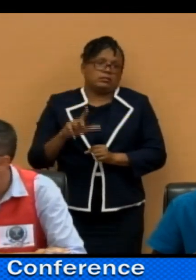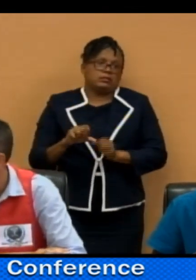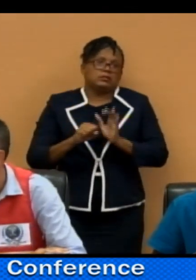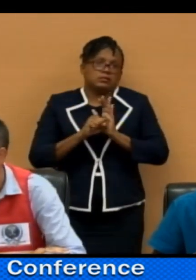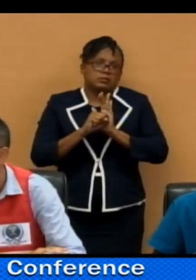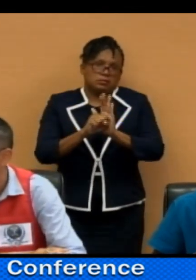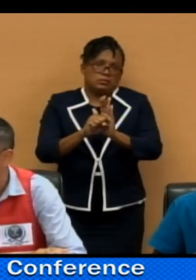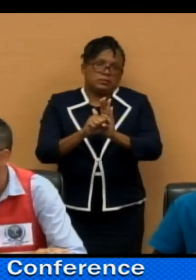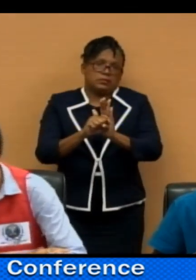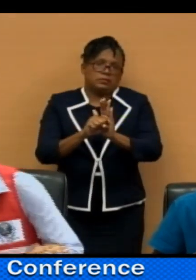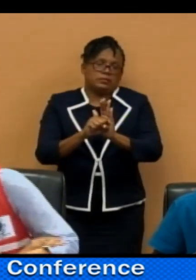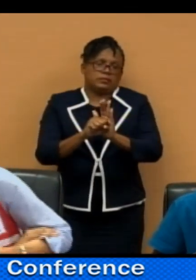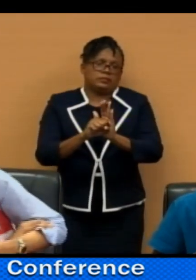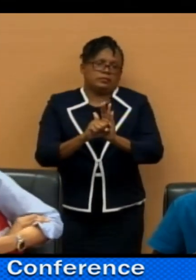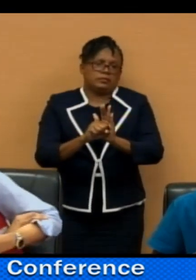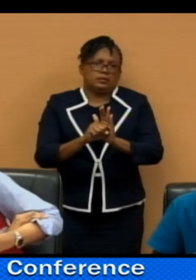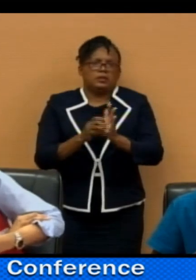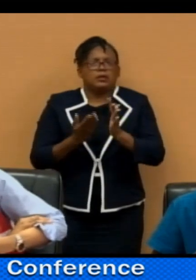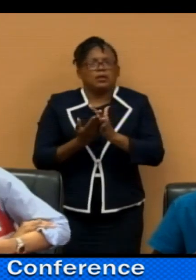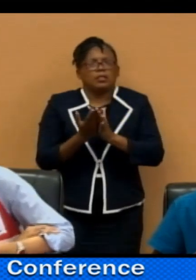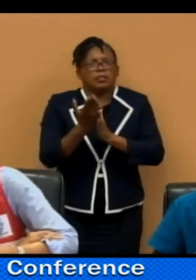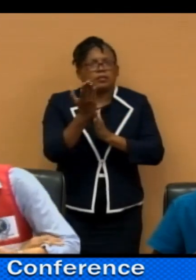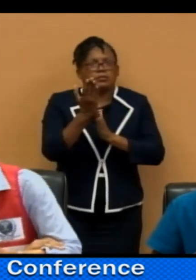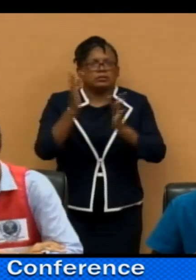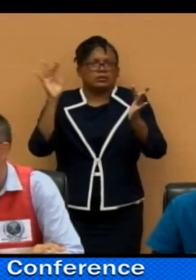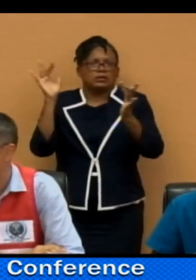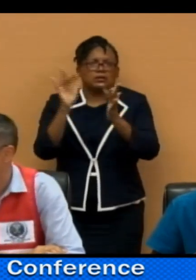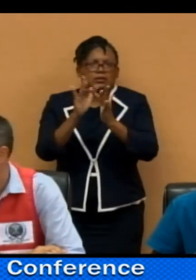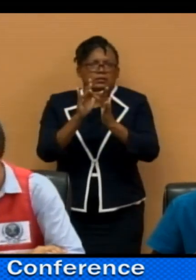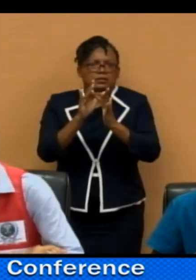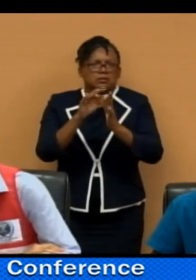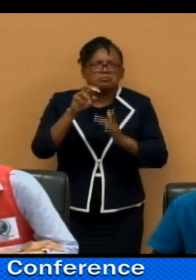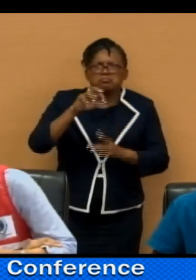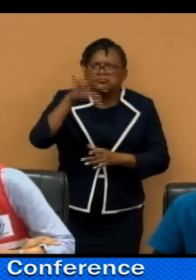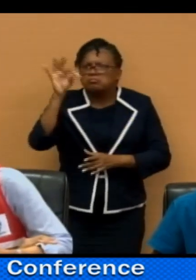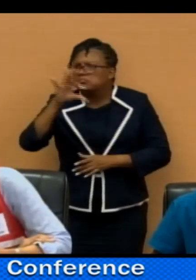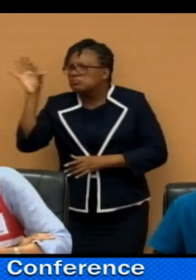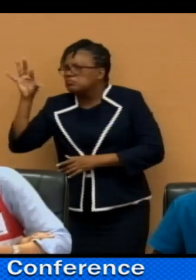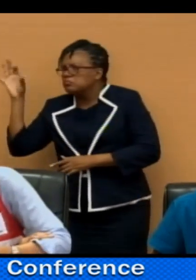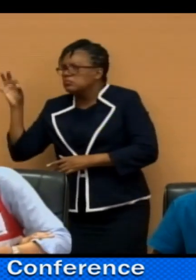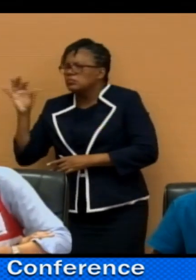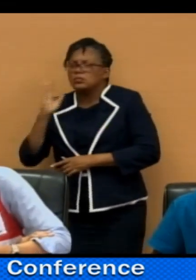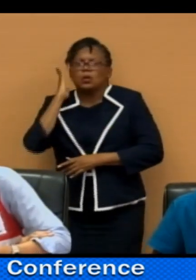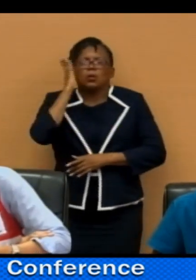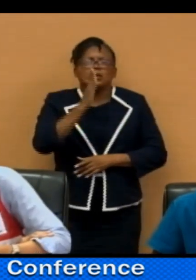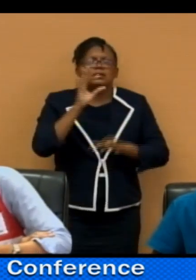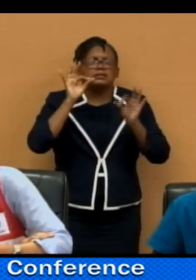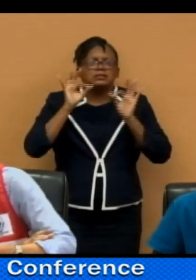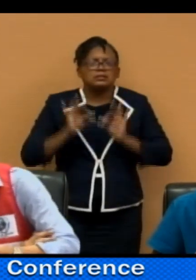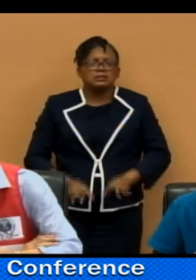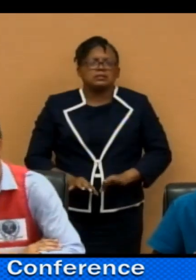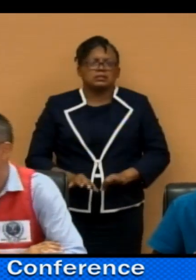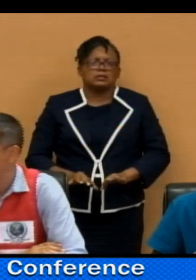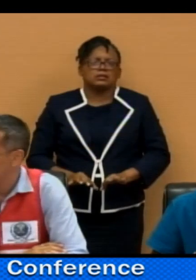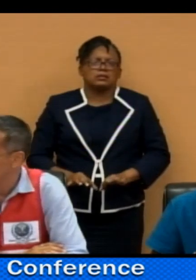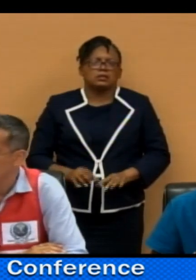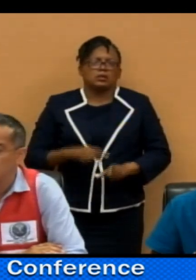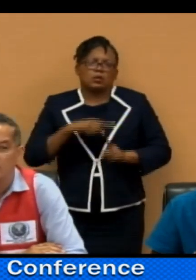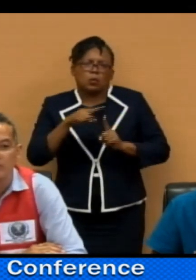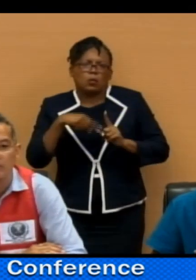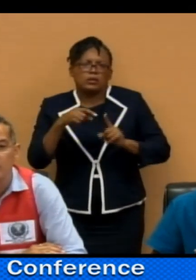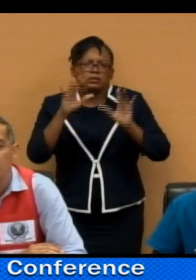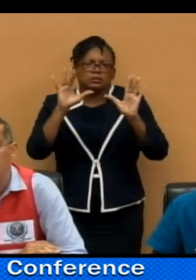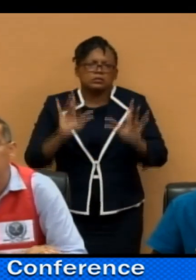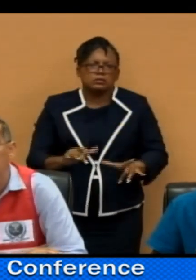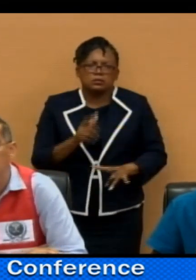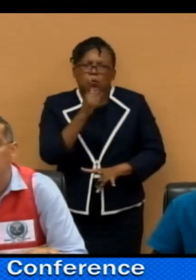our contact tracing procedures over the next couple of days, we're going to decide on when to test and who to test,